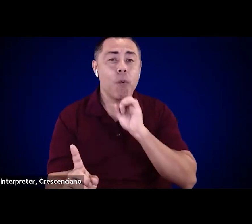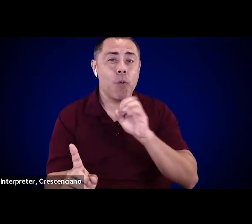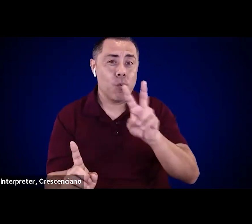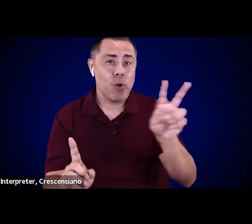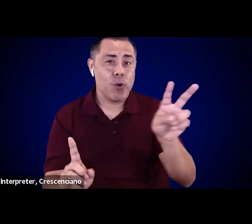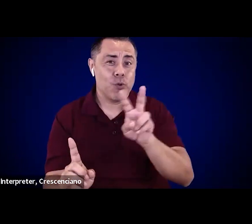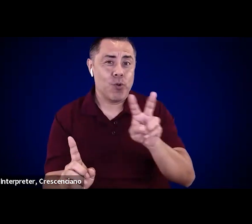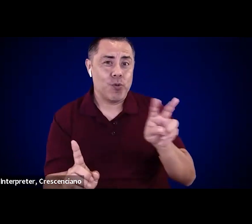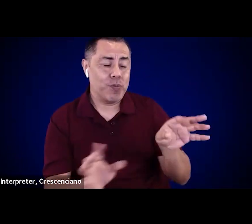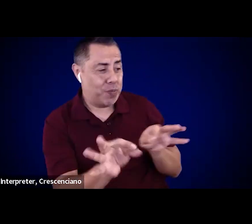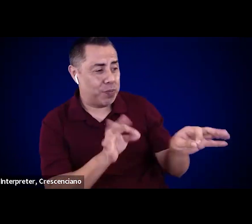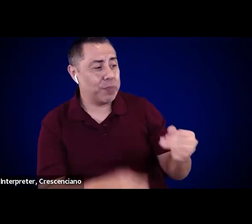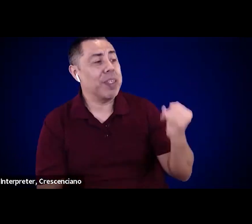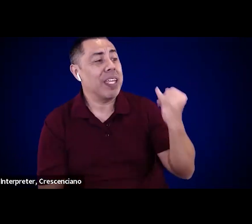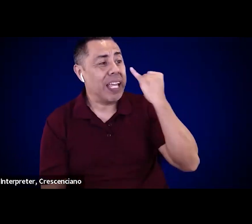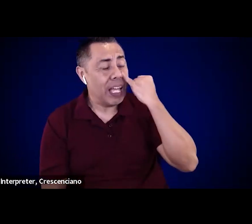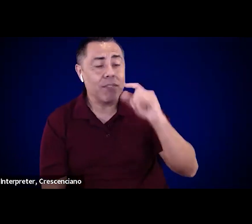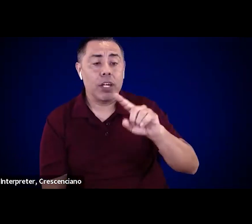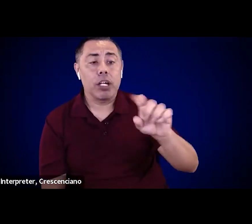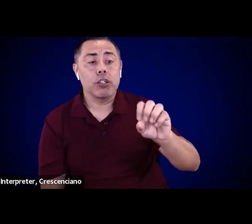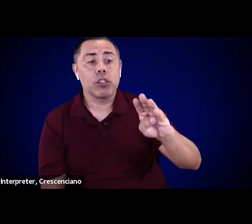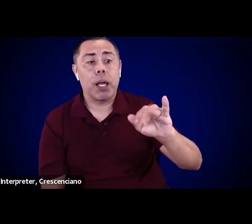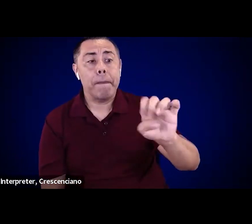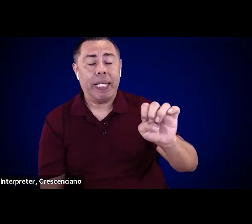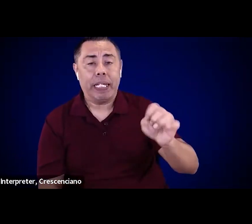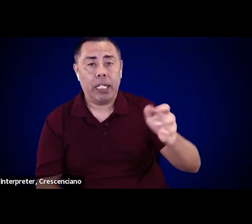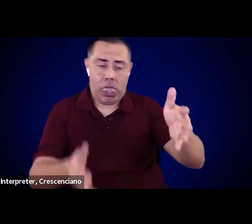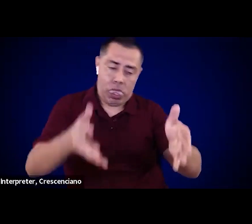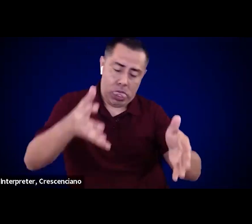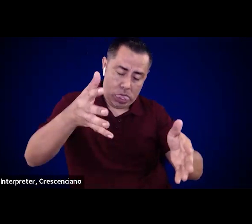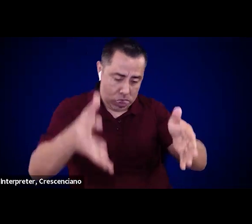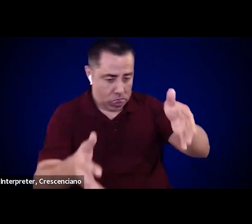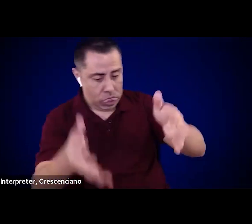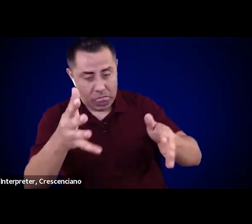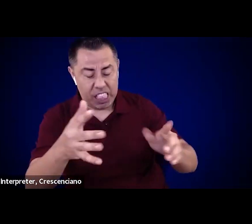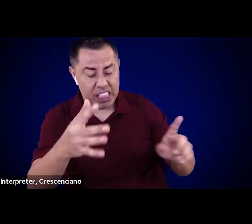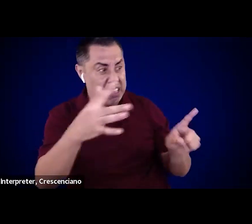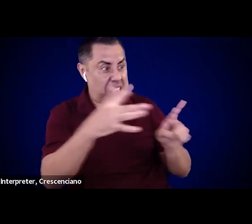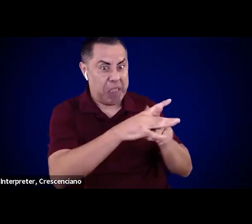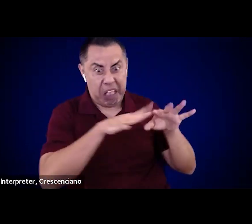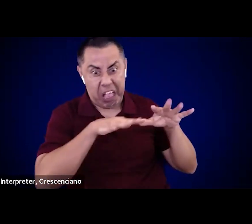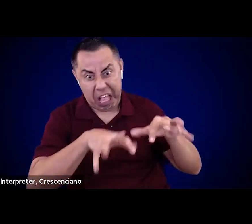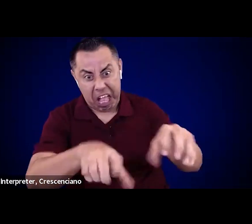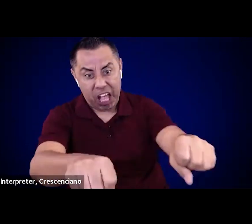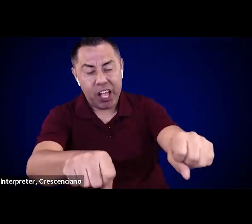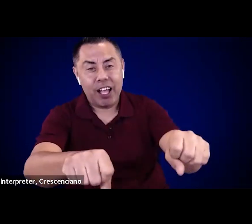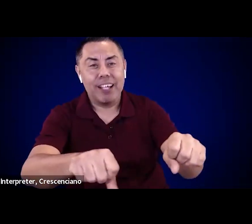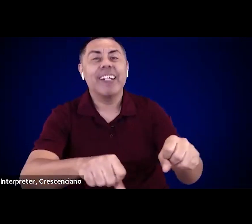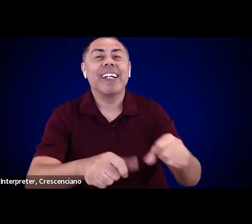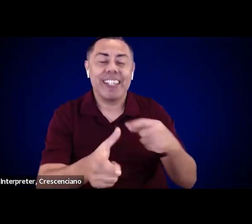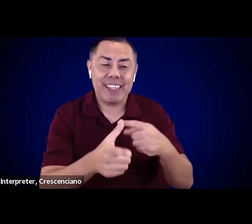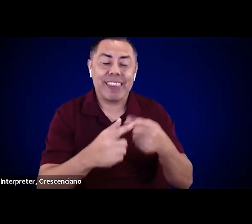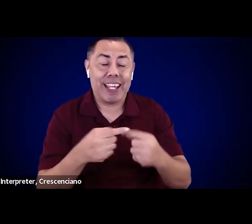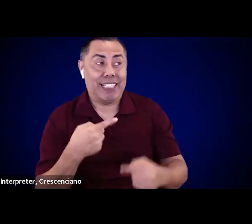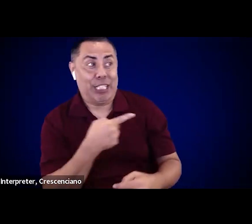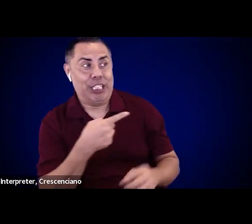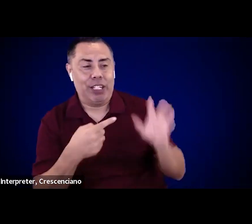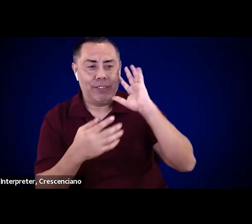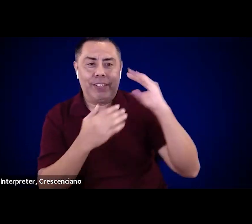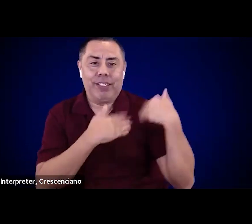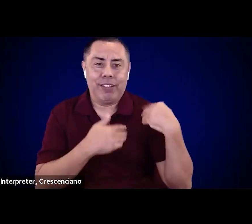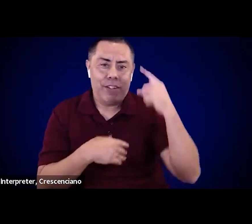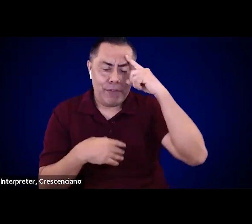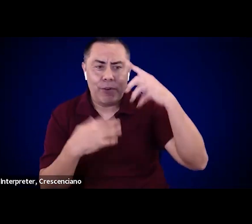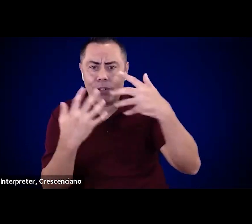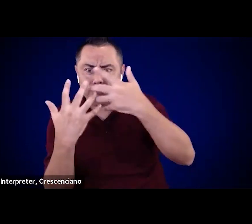there was a zombie apocalypse, we would be at the forefront of coordinating and planning the state's efforts.